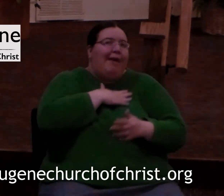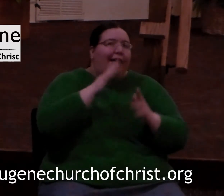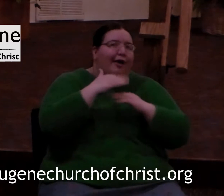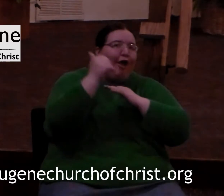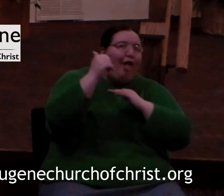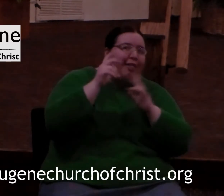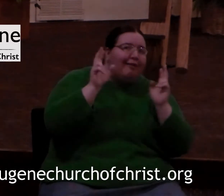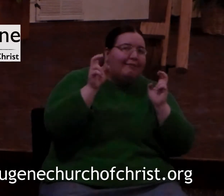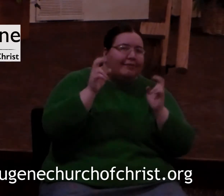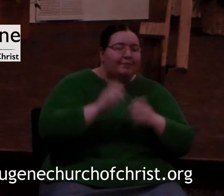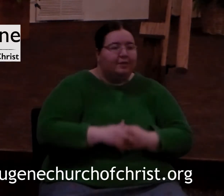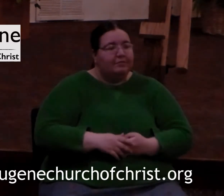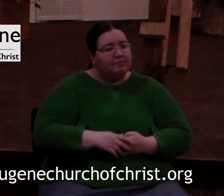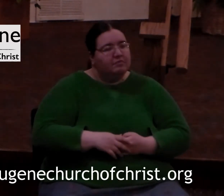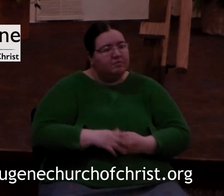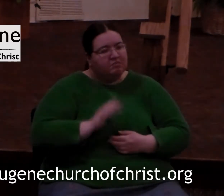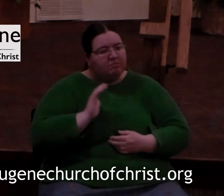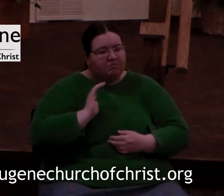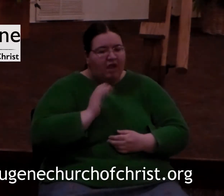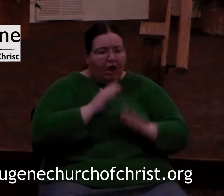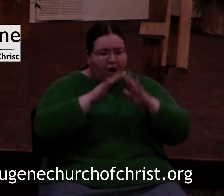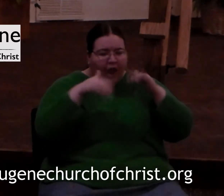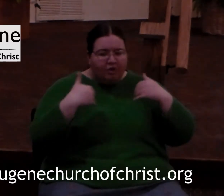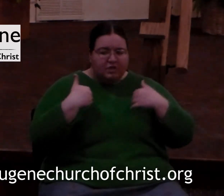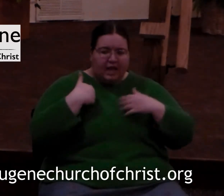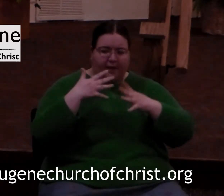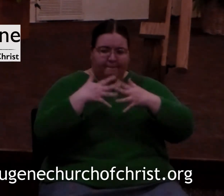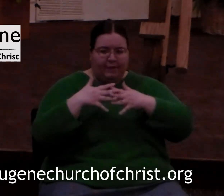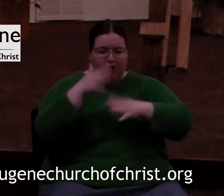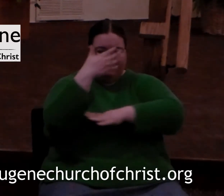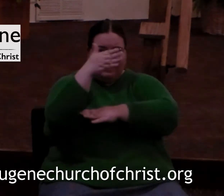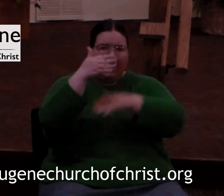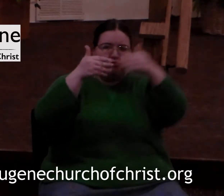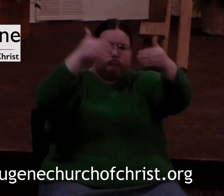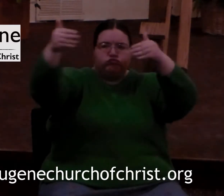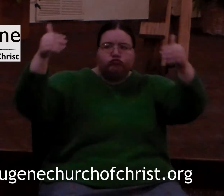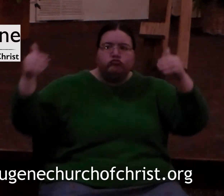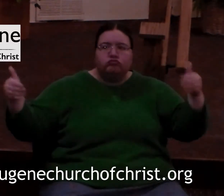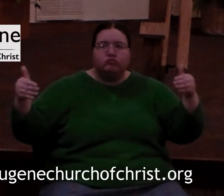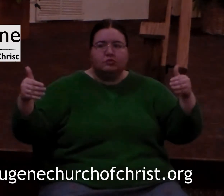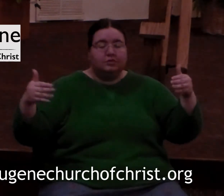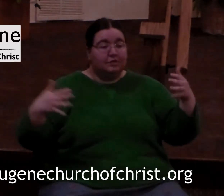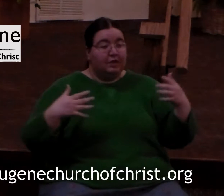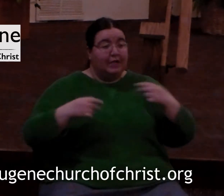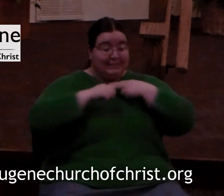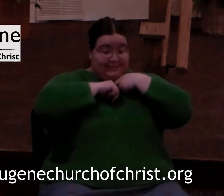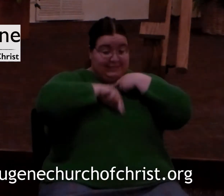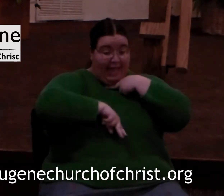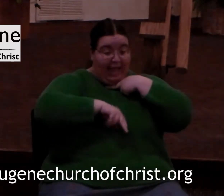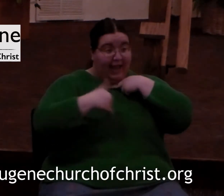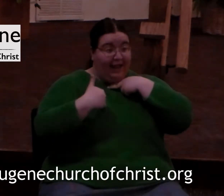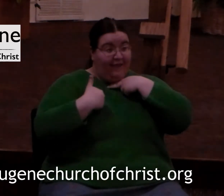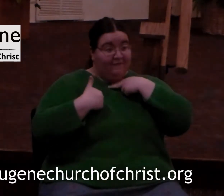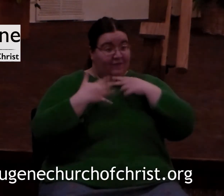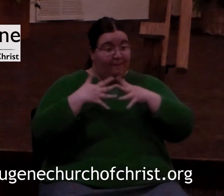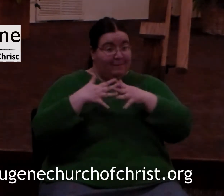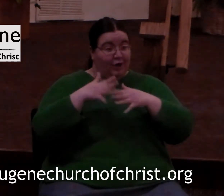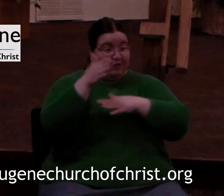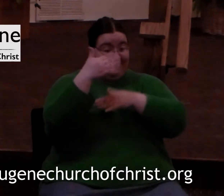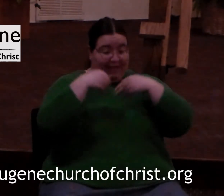had American flags on the house growing up, had an American flag tie when I started wearing ties. Still got it, but I don't wear ties as much anymore.